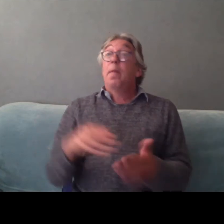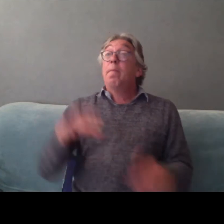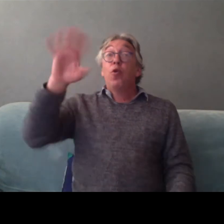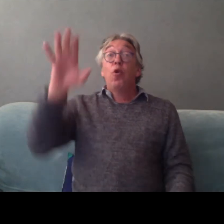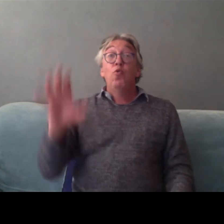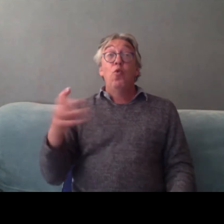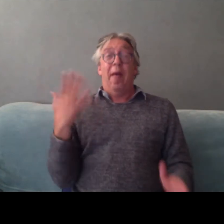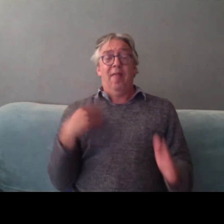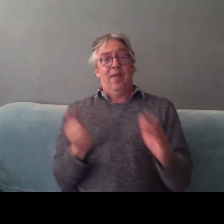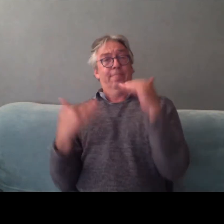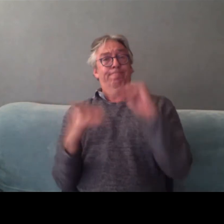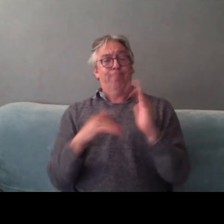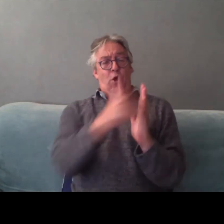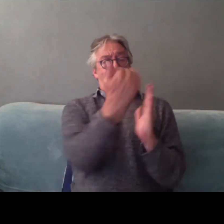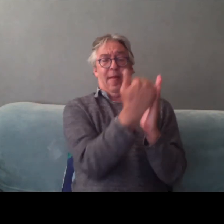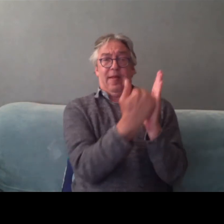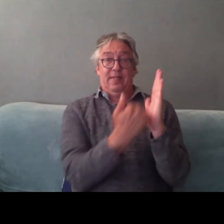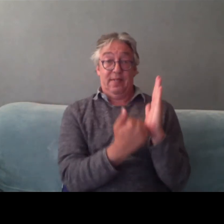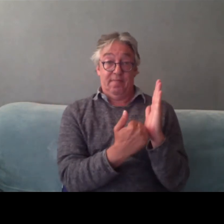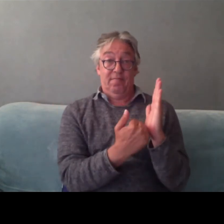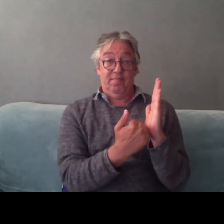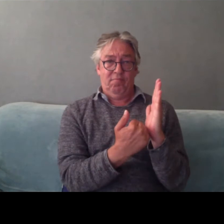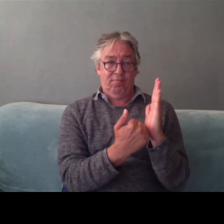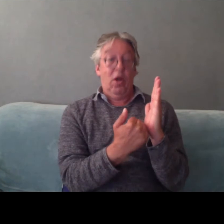with psychosocial or intellectual impairments,